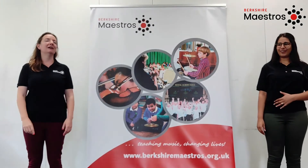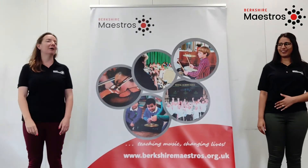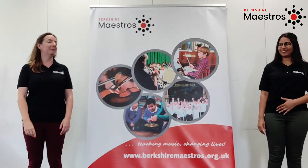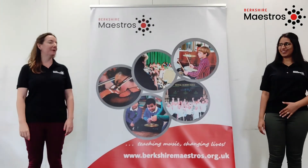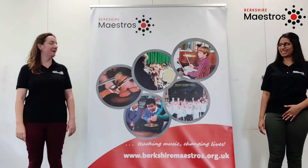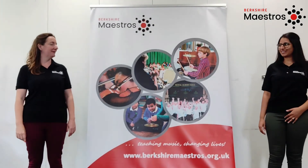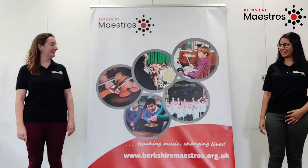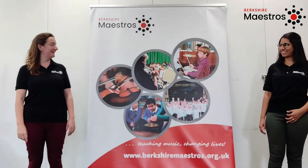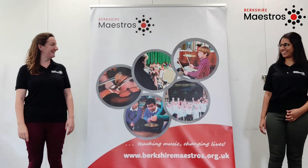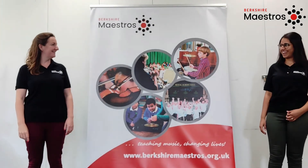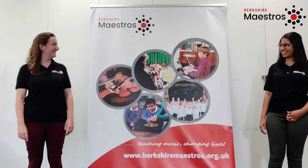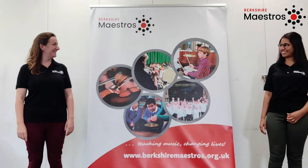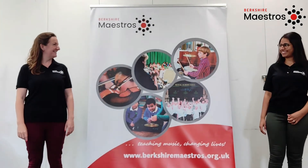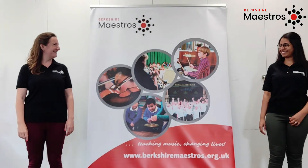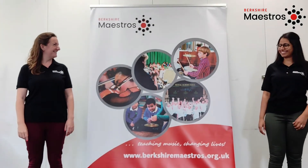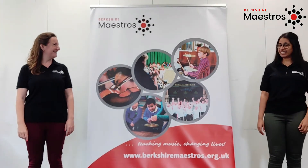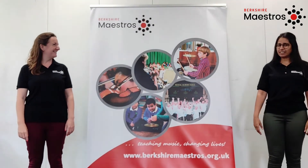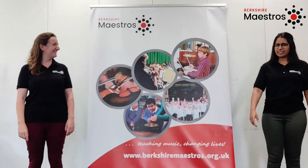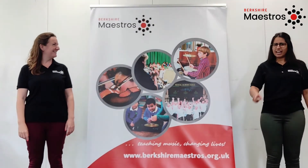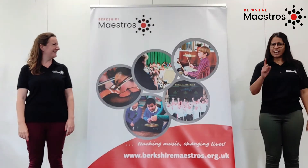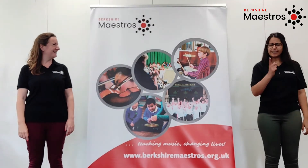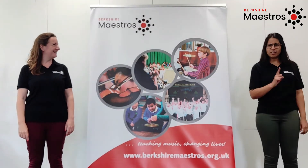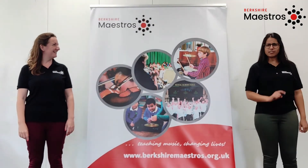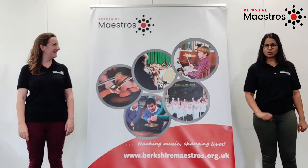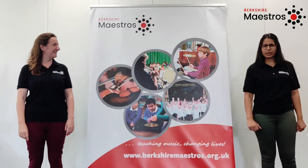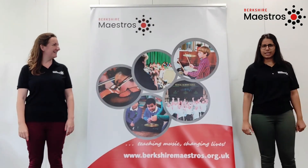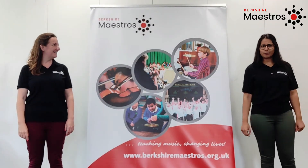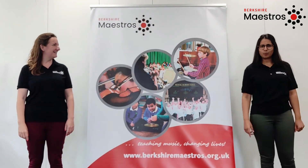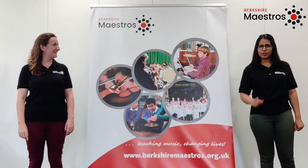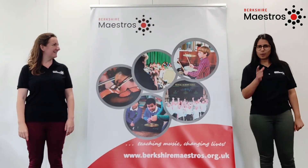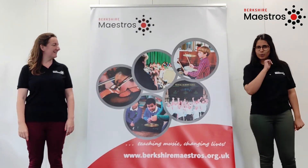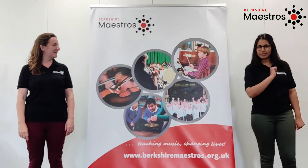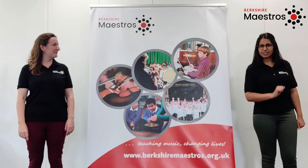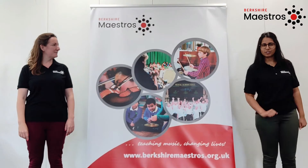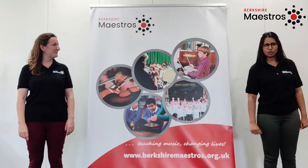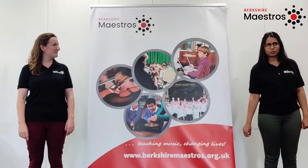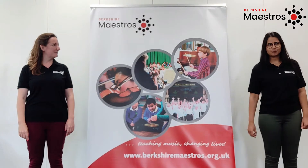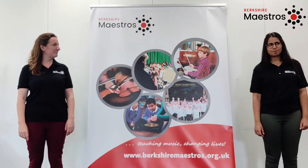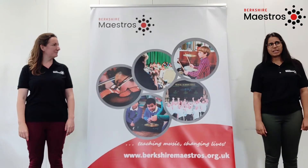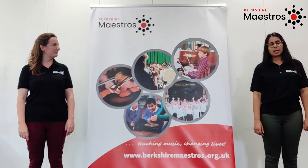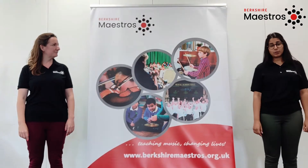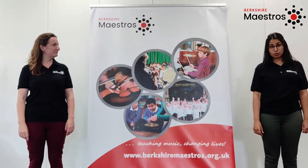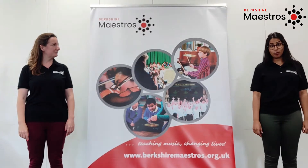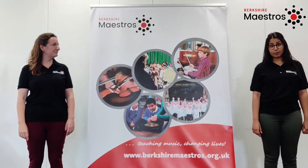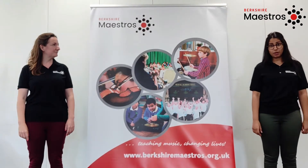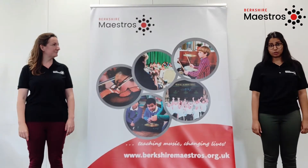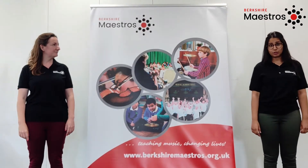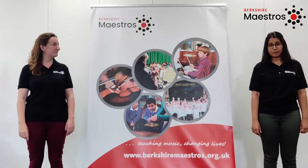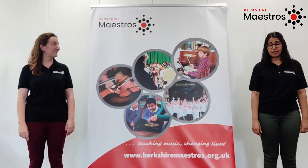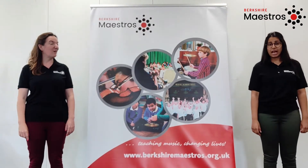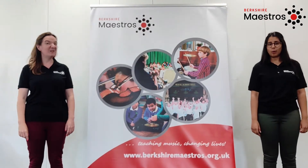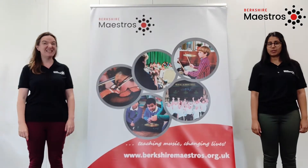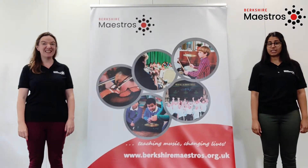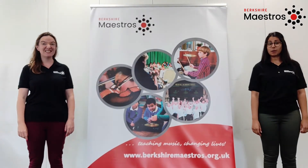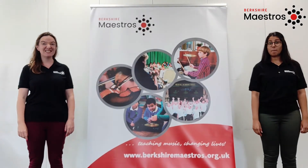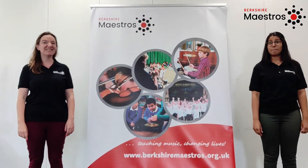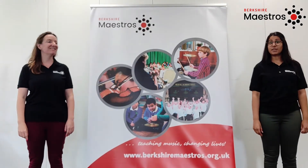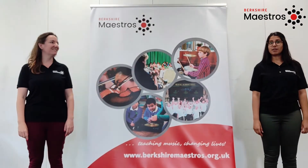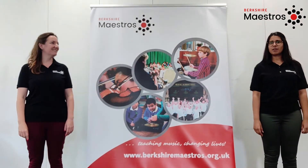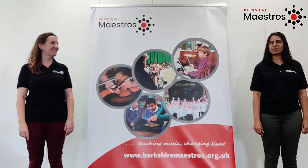Yeah, much better. Excellent. And last week we then went into the jungle and we saw our banana tree and we did Bananas